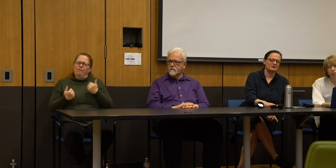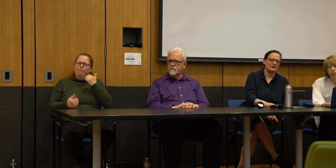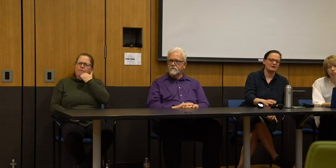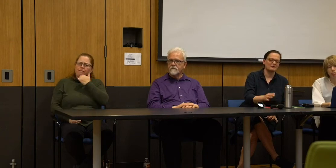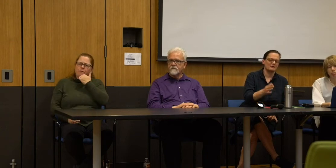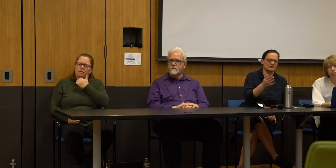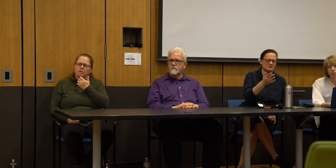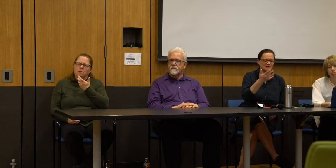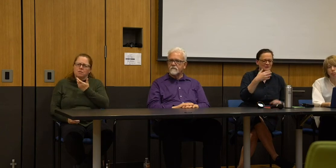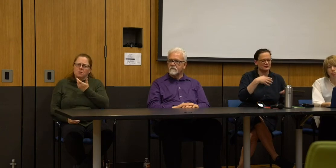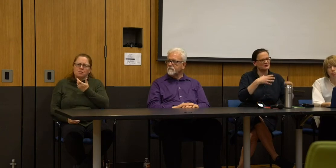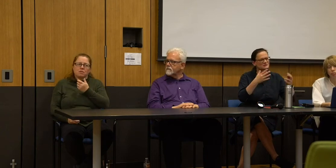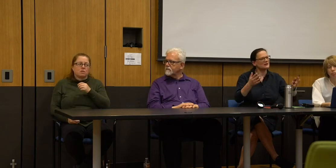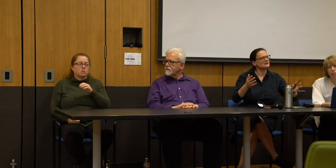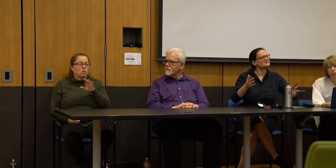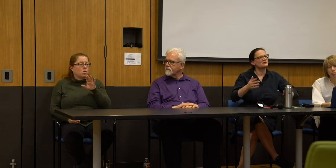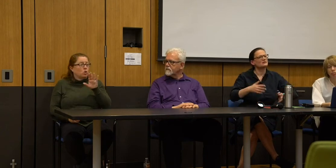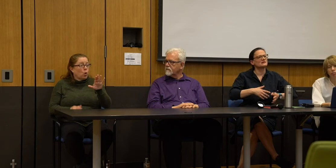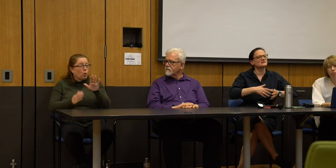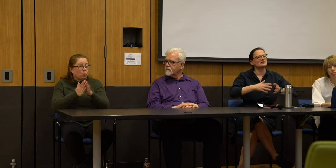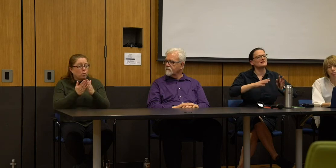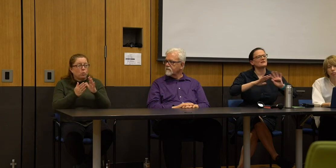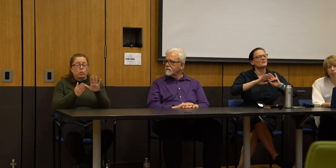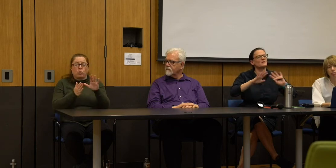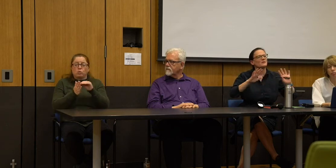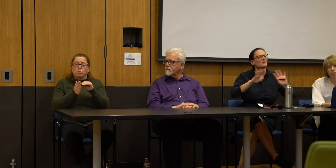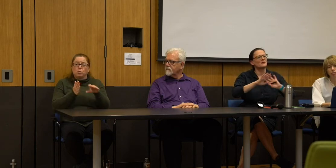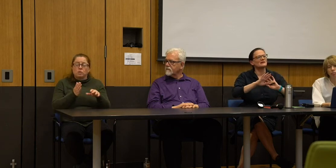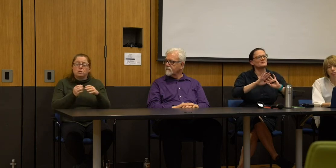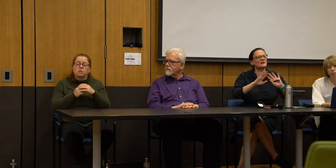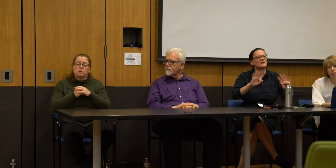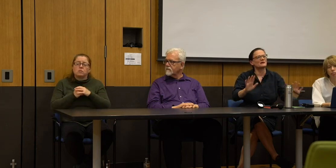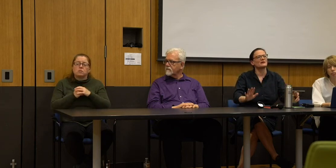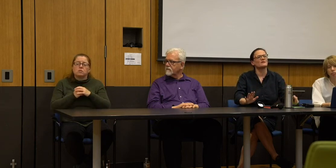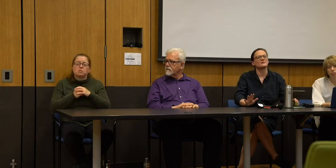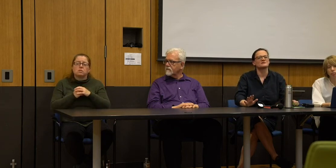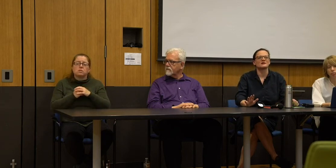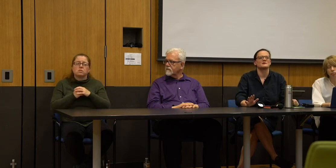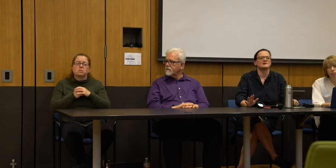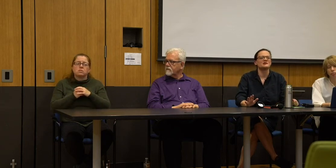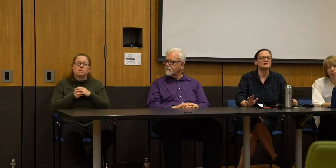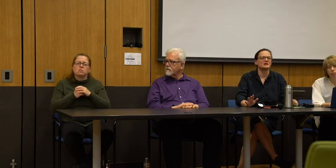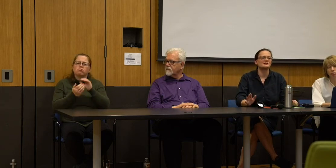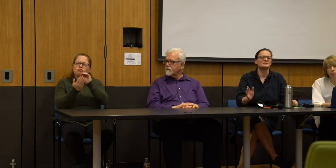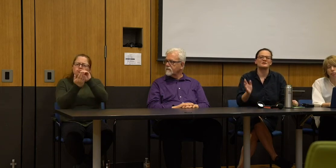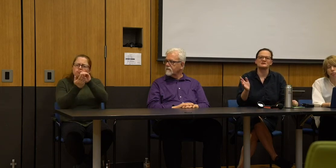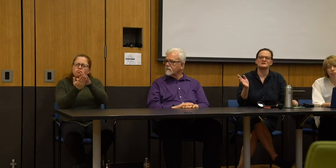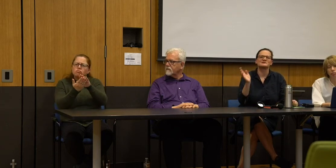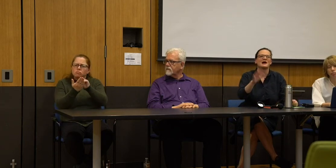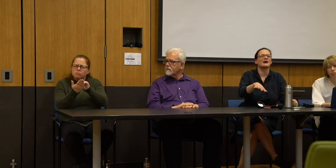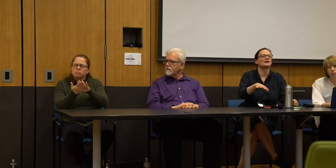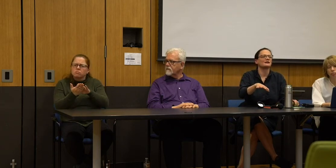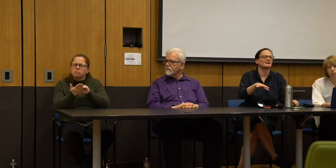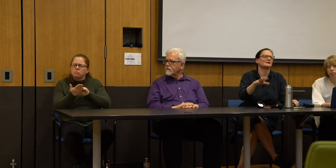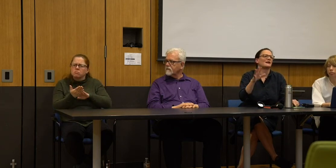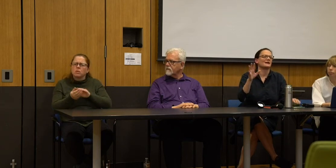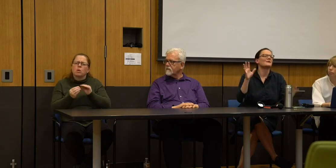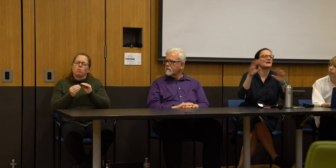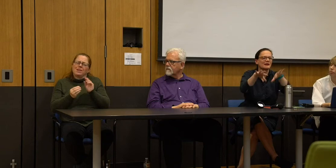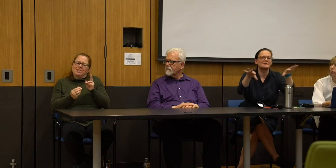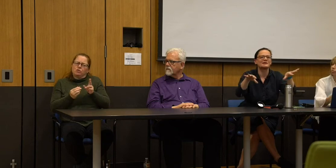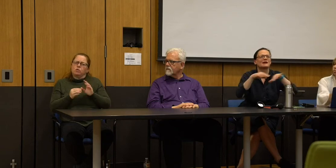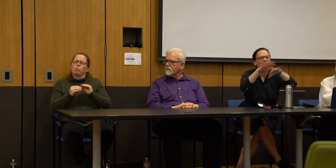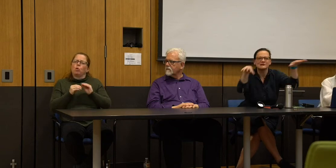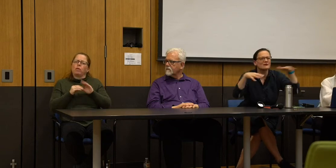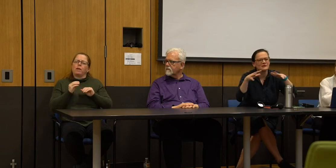book that you did with your students, you know, is primarily a form of documentation as opposed to design, like